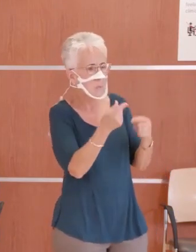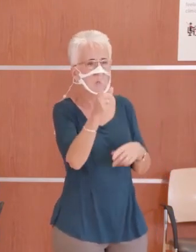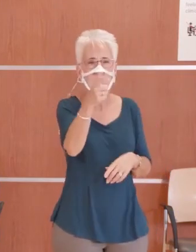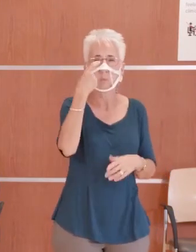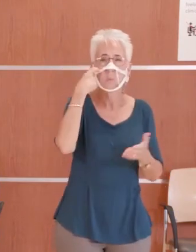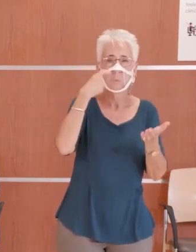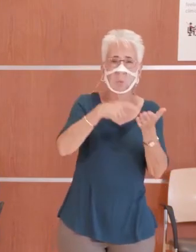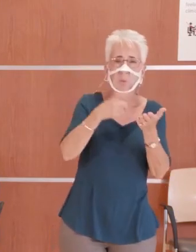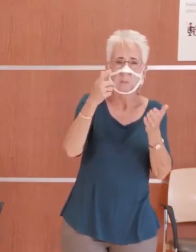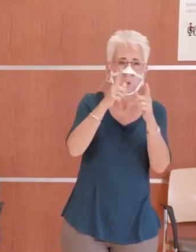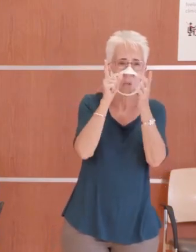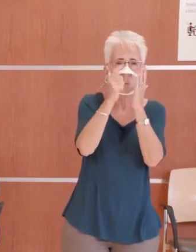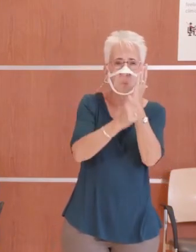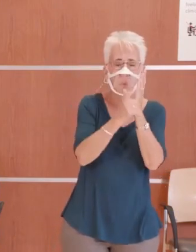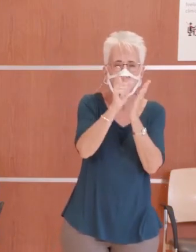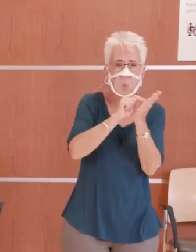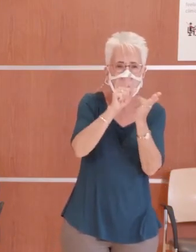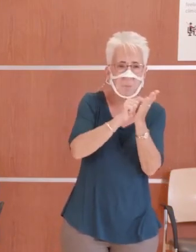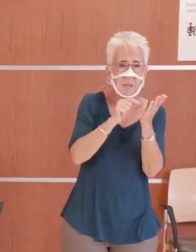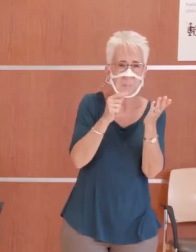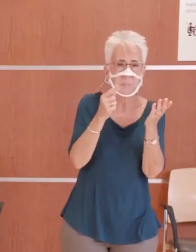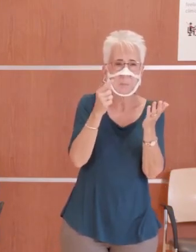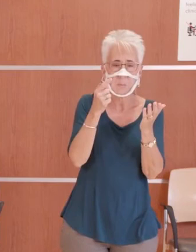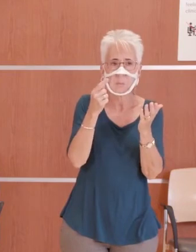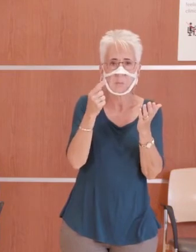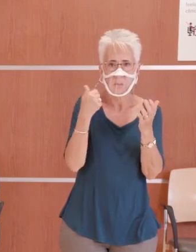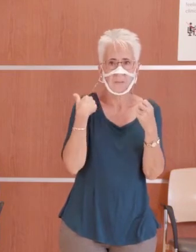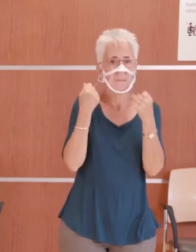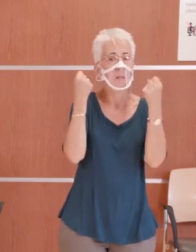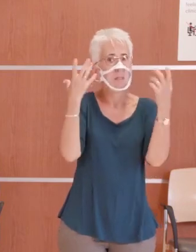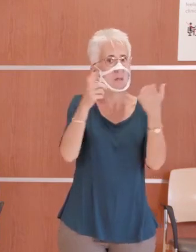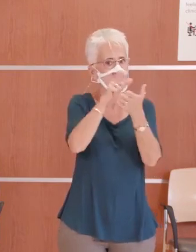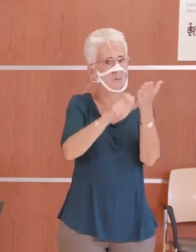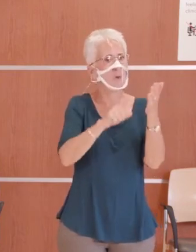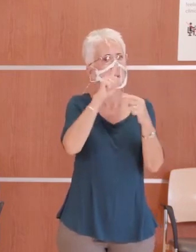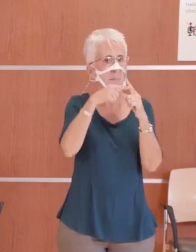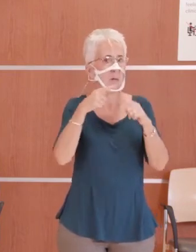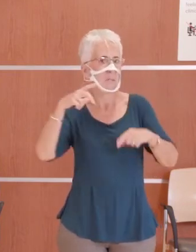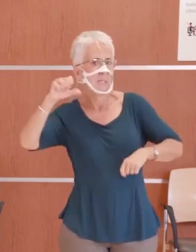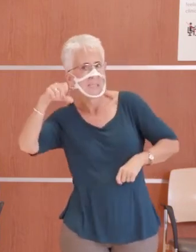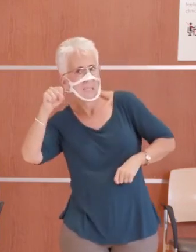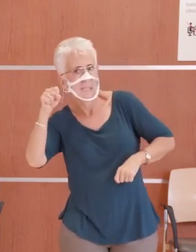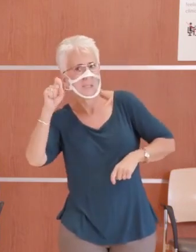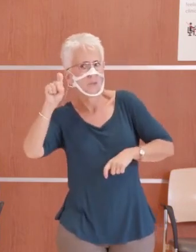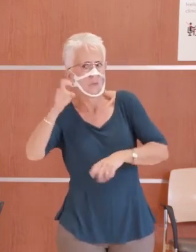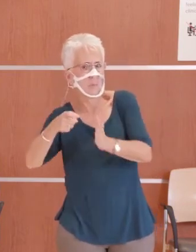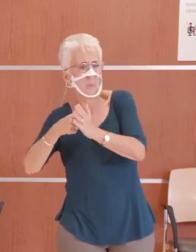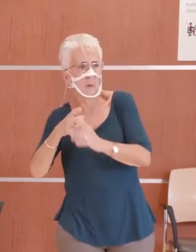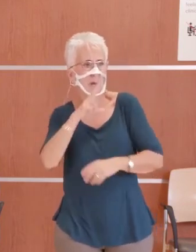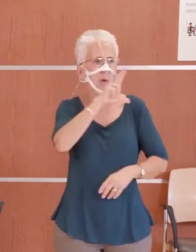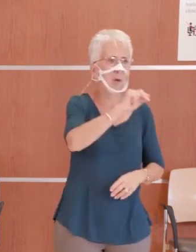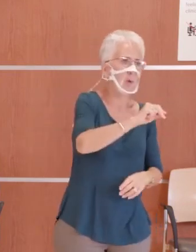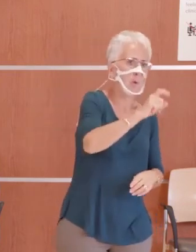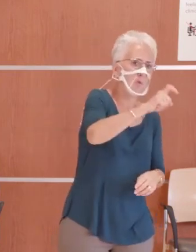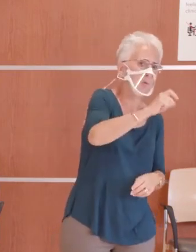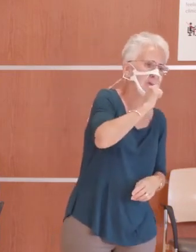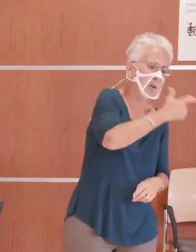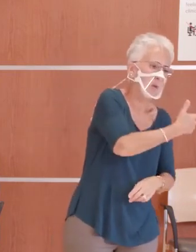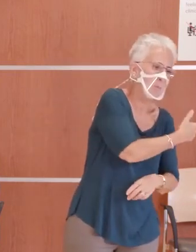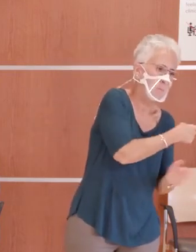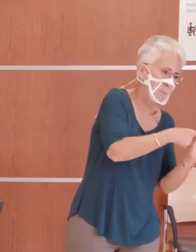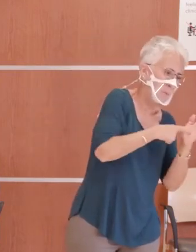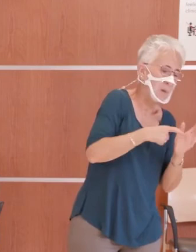the papers there have been lots of articles on both sides of this issue. It's a pretty contentious point right now. That's why I asked the question. Yeah, we